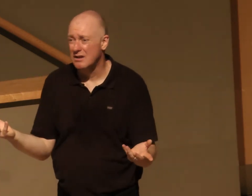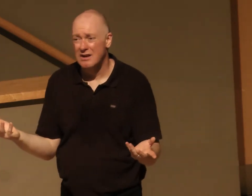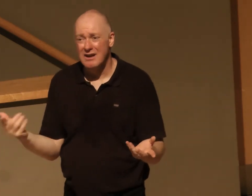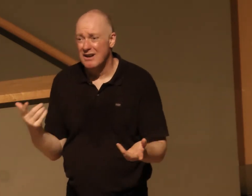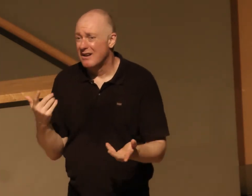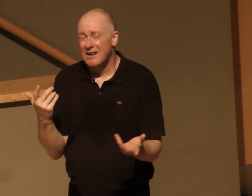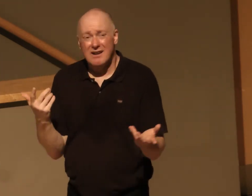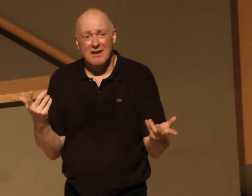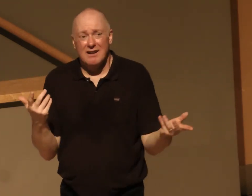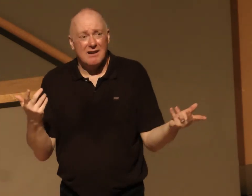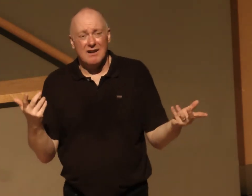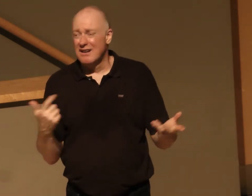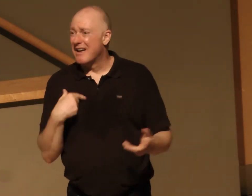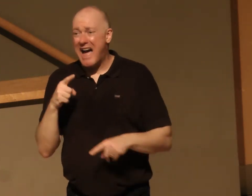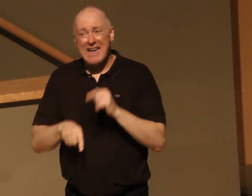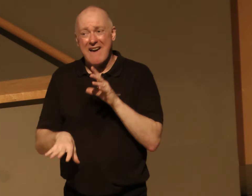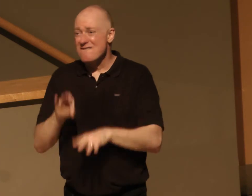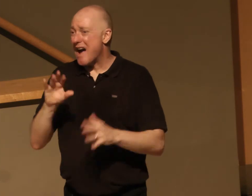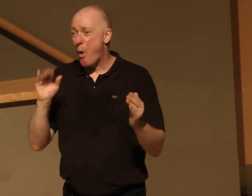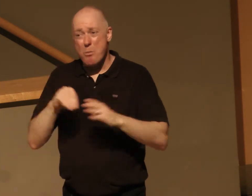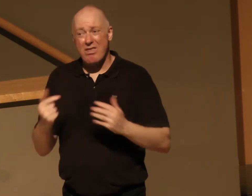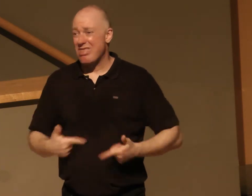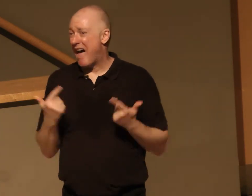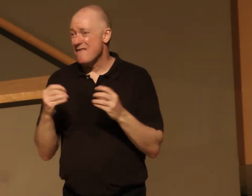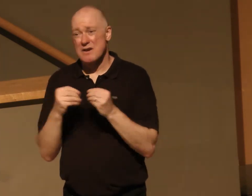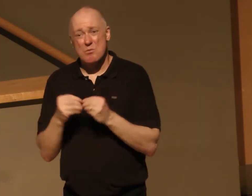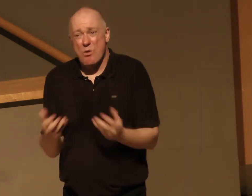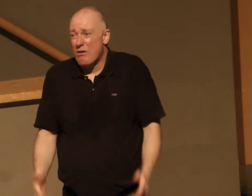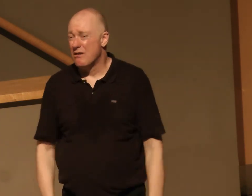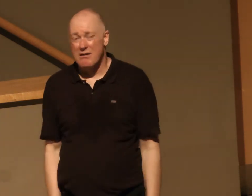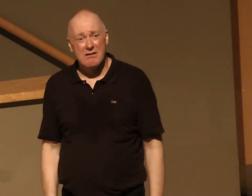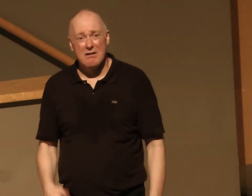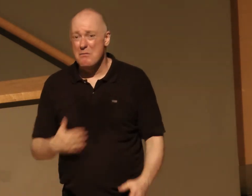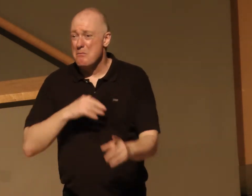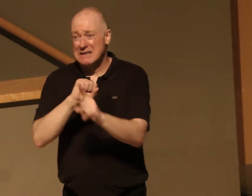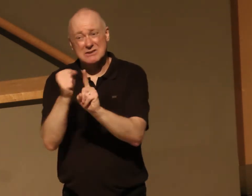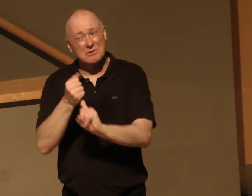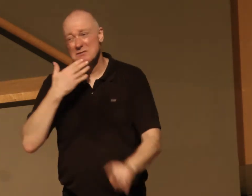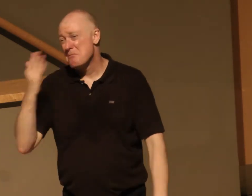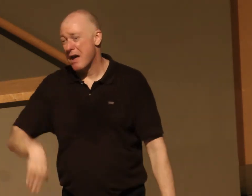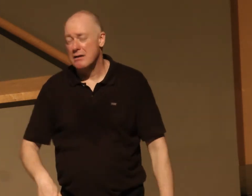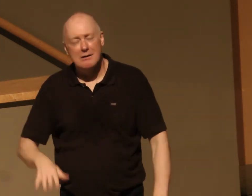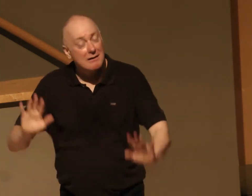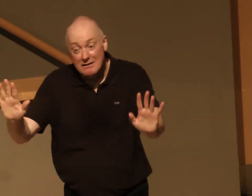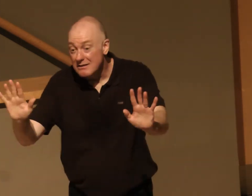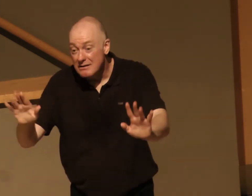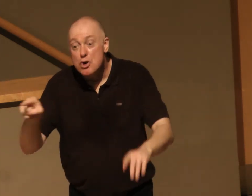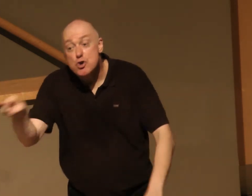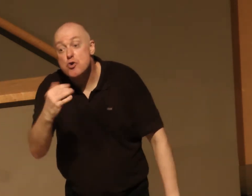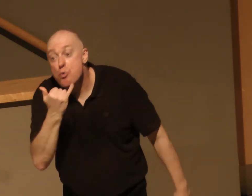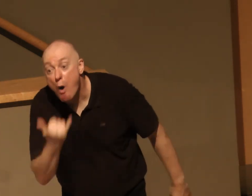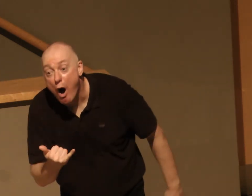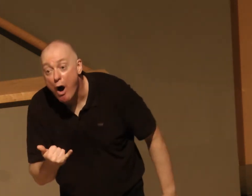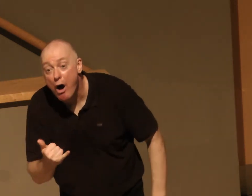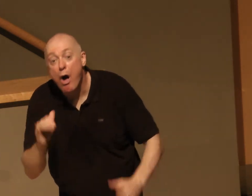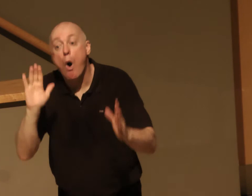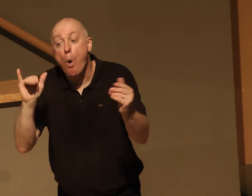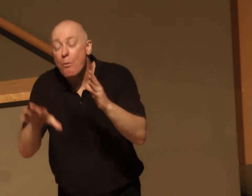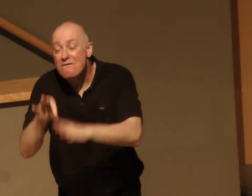find hope in this life until my situation changes I tell you you're wrong hope is found in the resurrection of Jesus